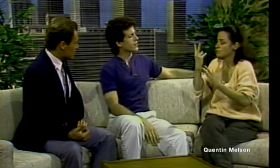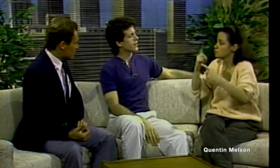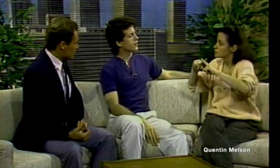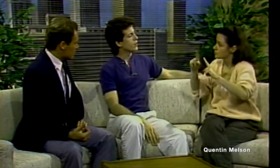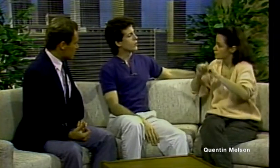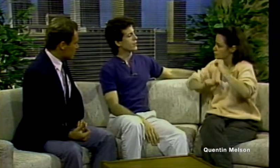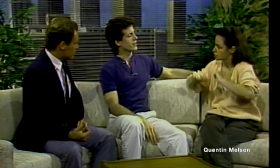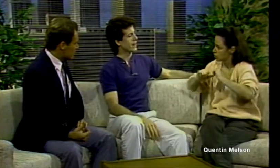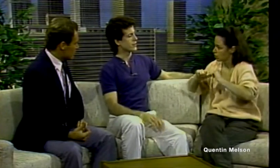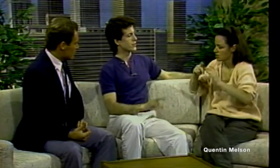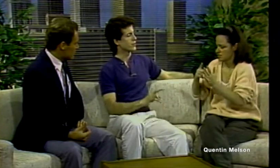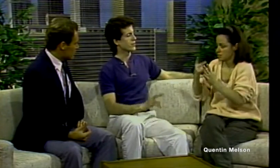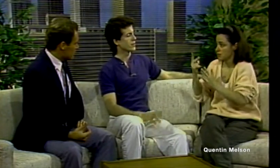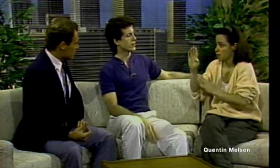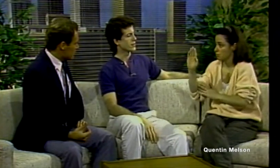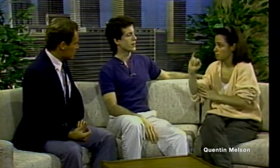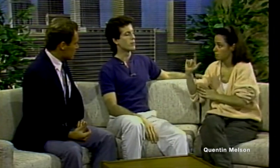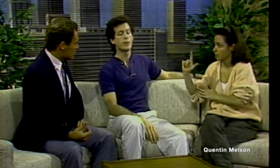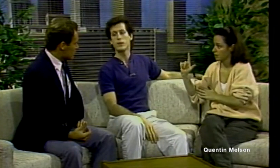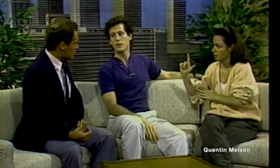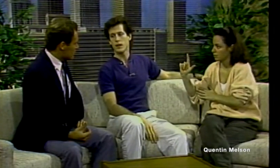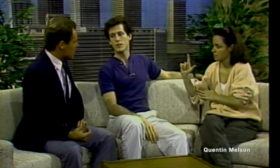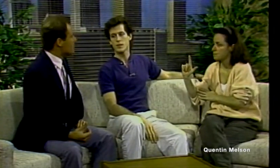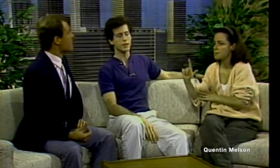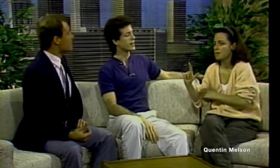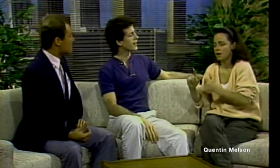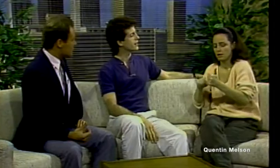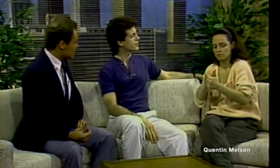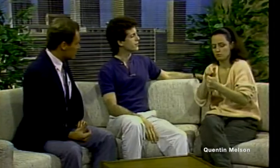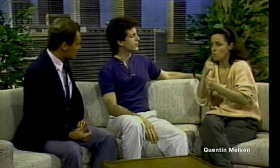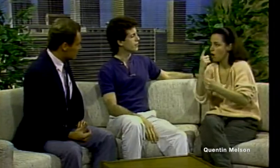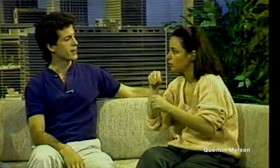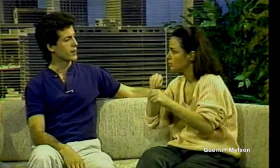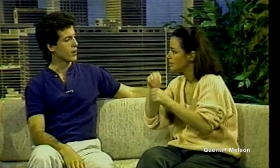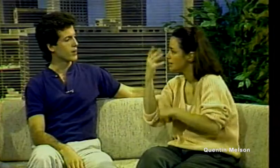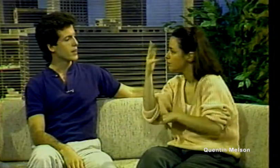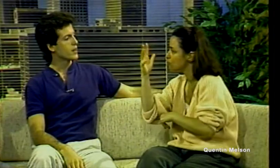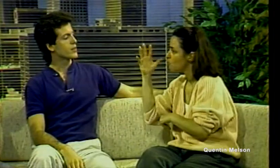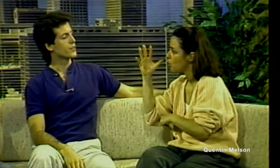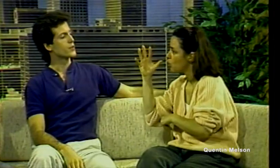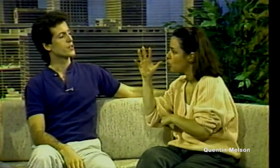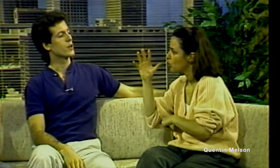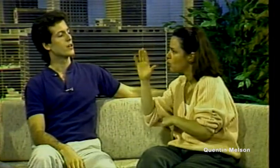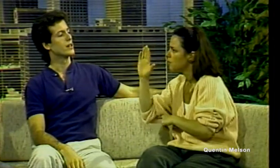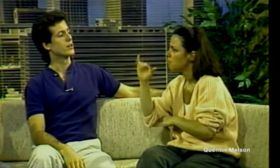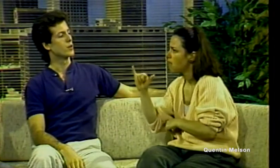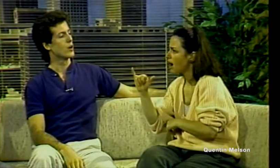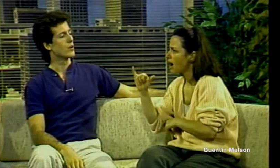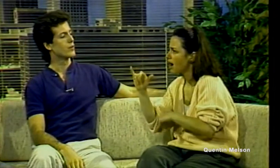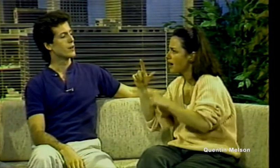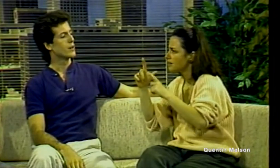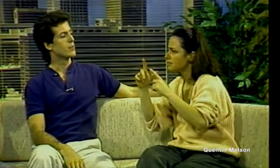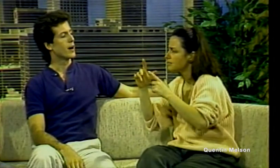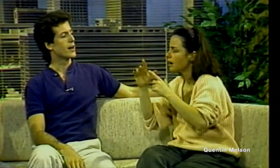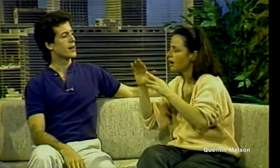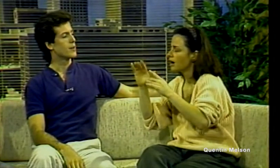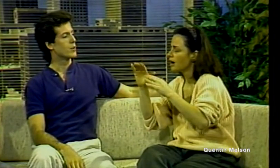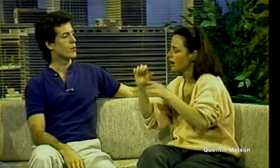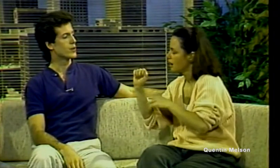saying, we're giving actually two different, a double bill on Sunday night in Bailey Hall. The first is called In a Grove by